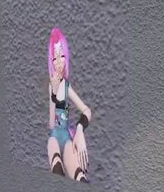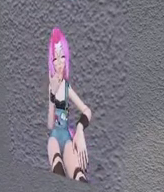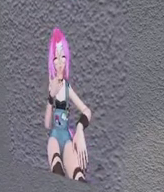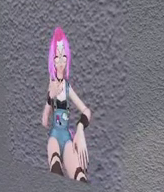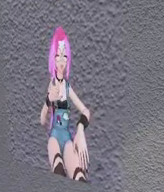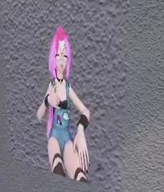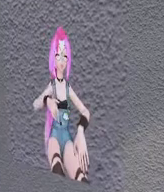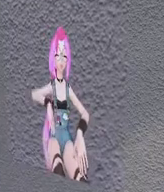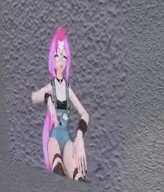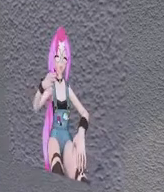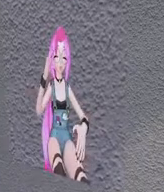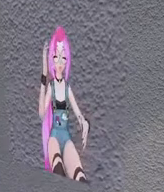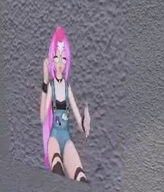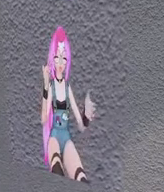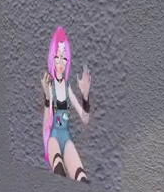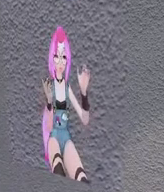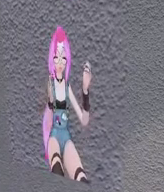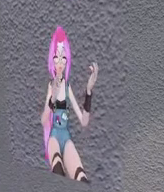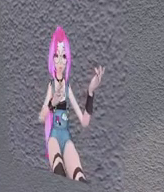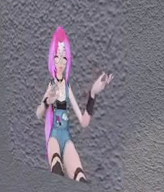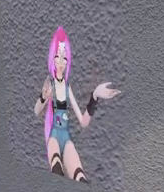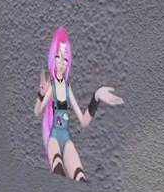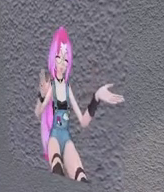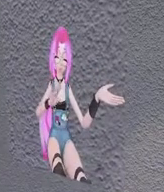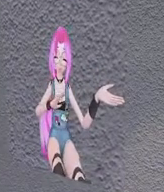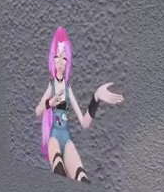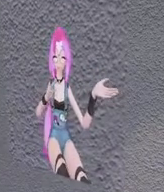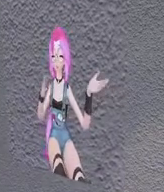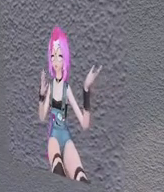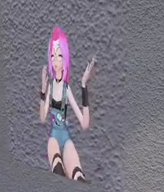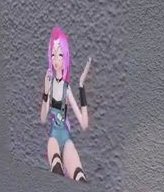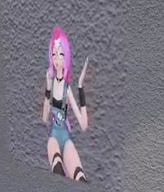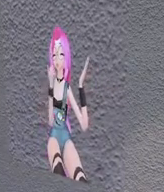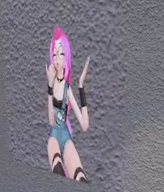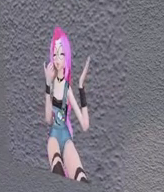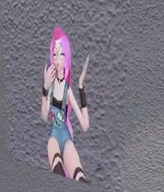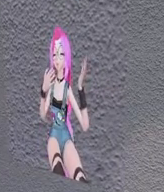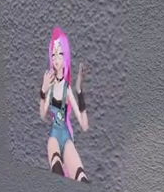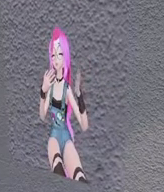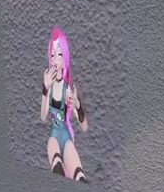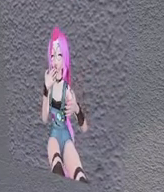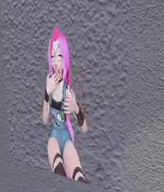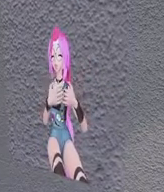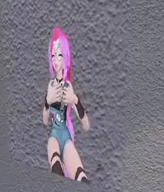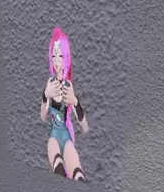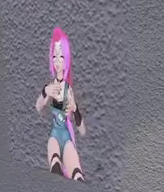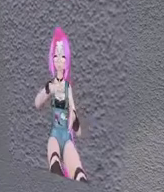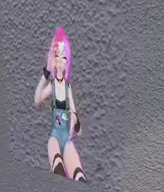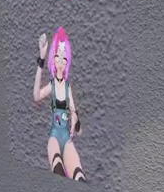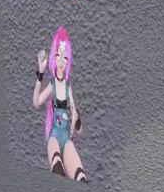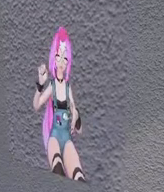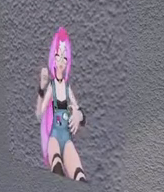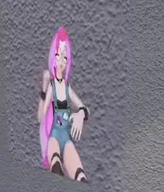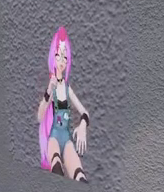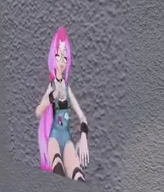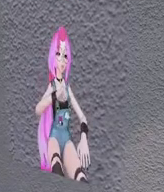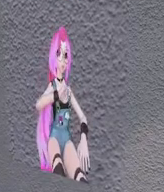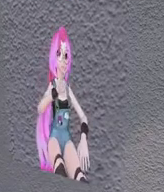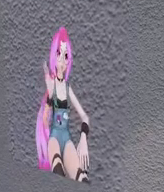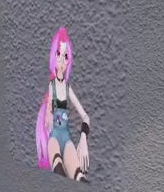stupid mistake or like, whoa, why'd you mess up like that? It's okay to make mistakes. It's a really great way to learn. I never